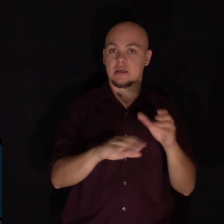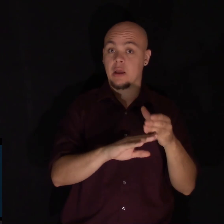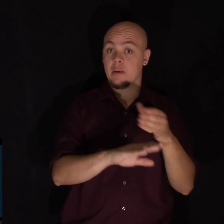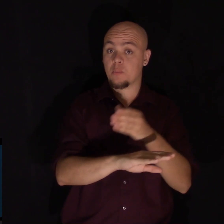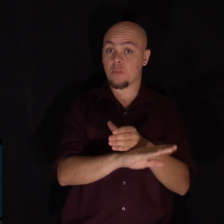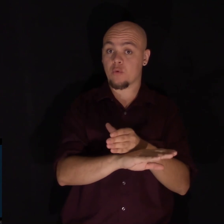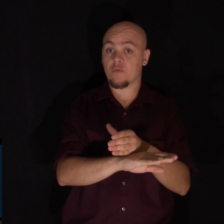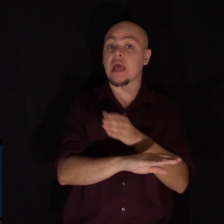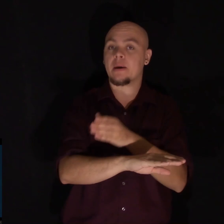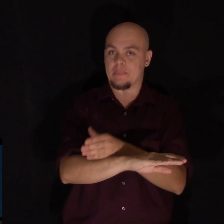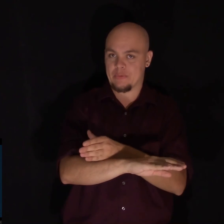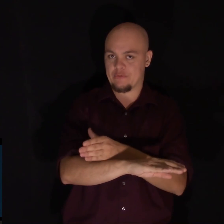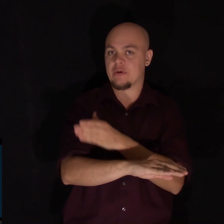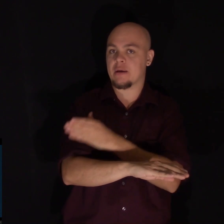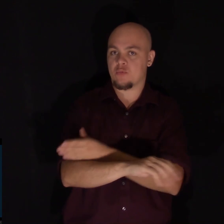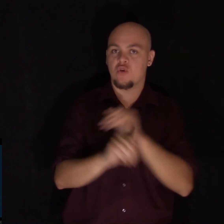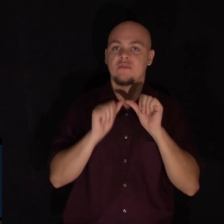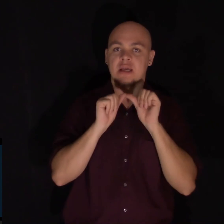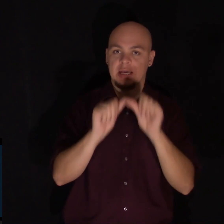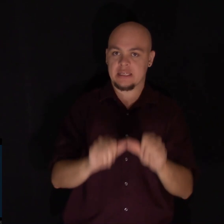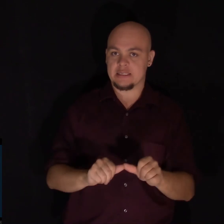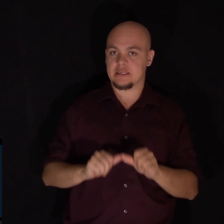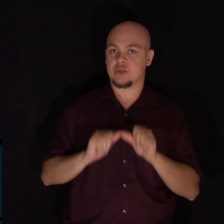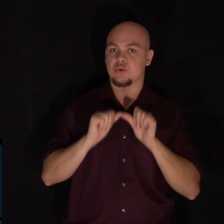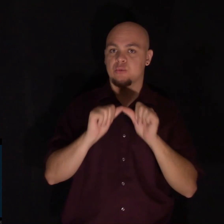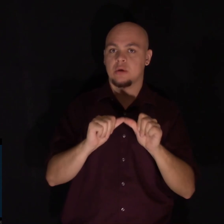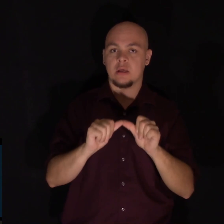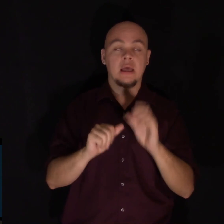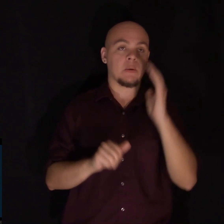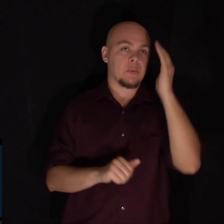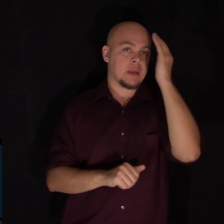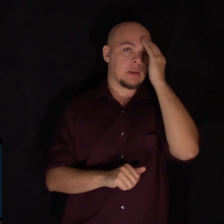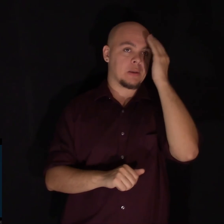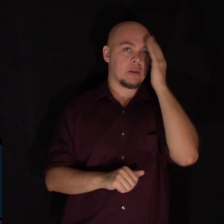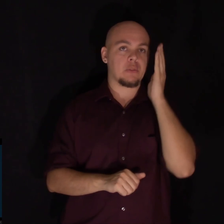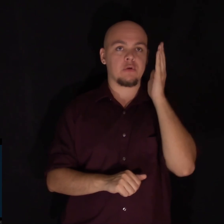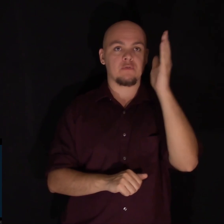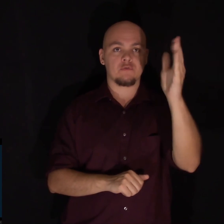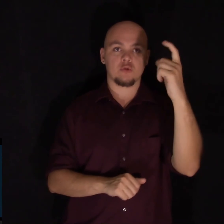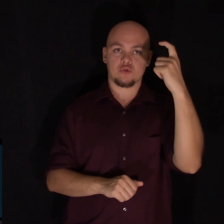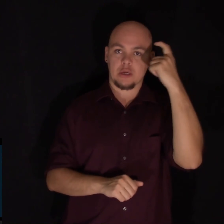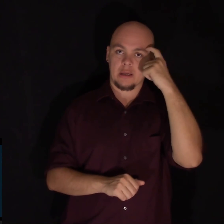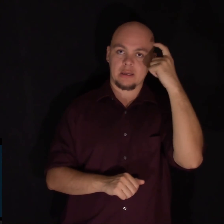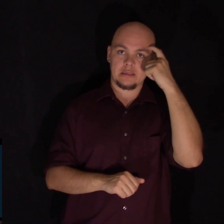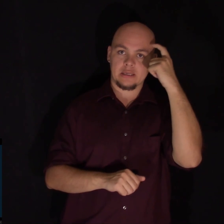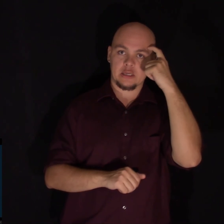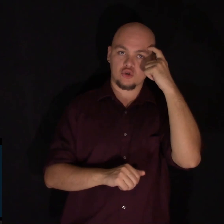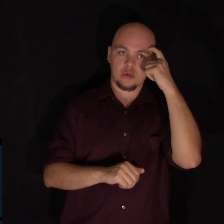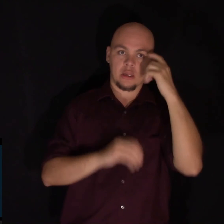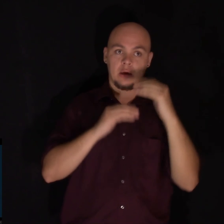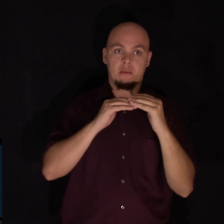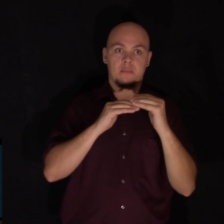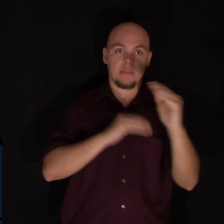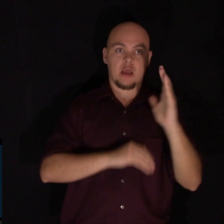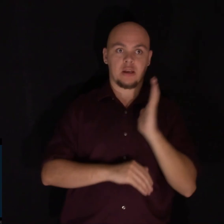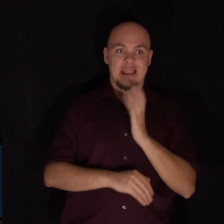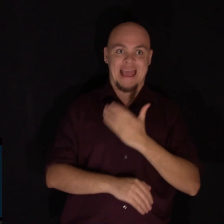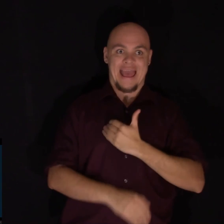continuously, and we admit that the horizon of cognition very likely far exceeds what we currently